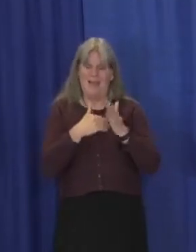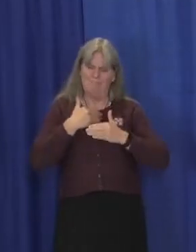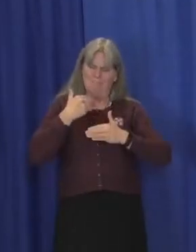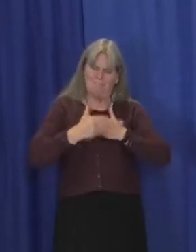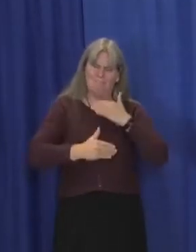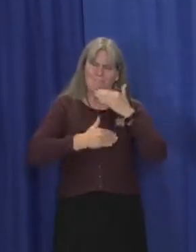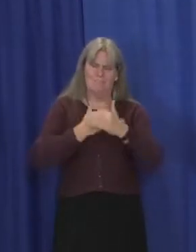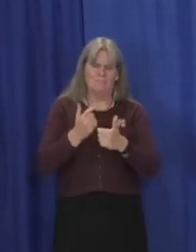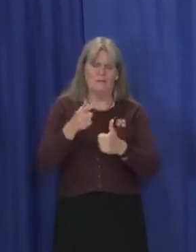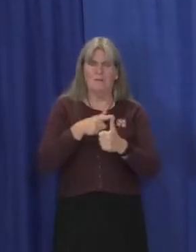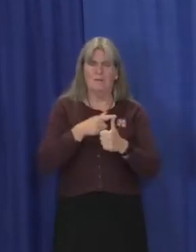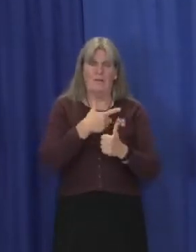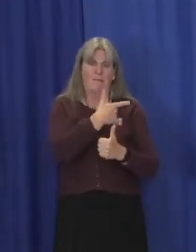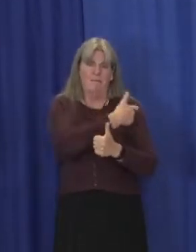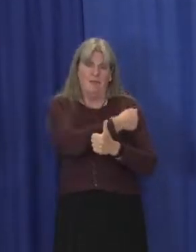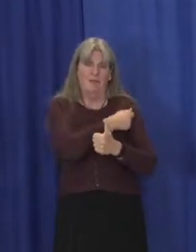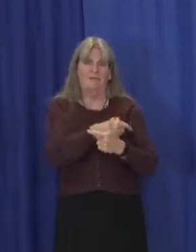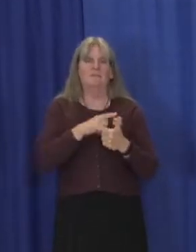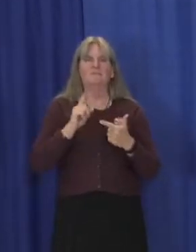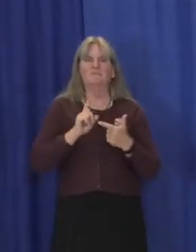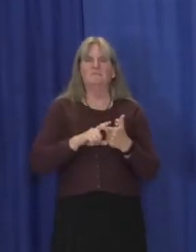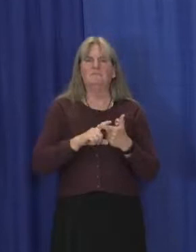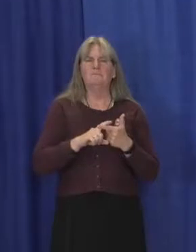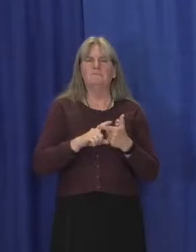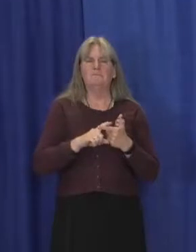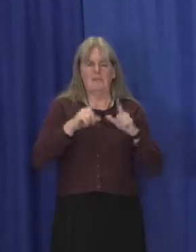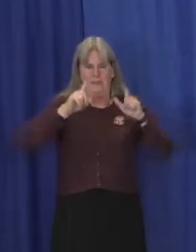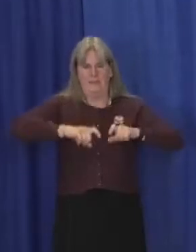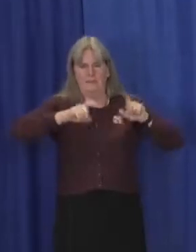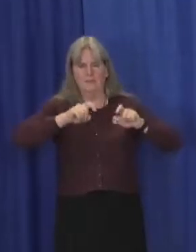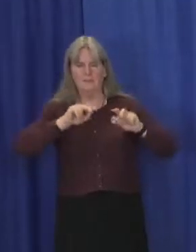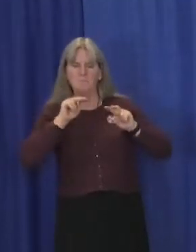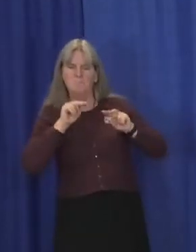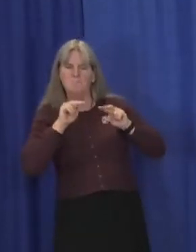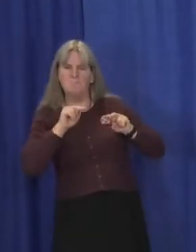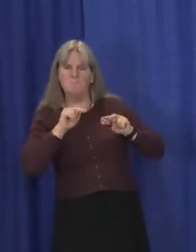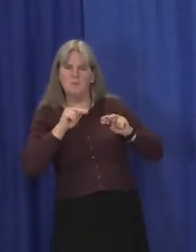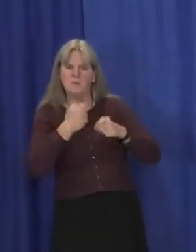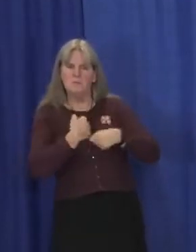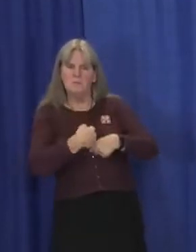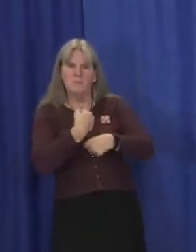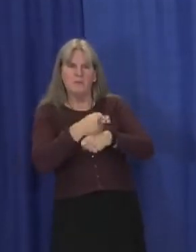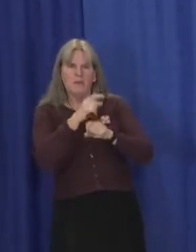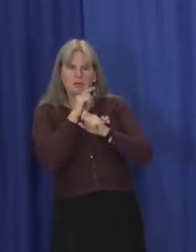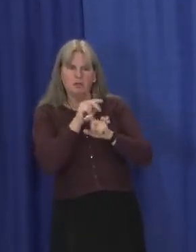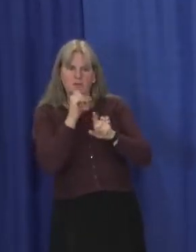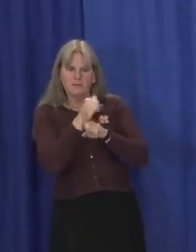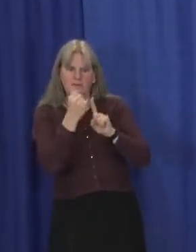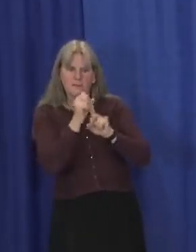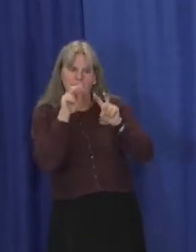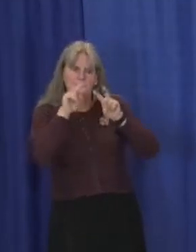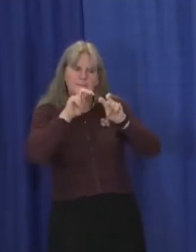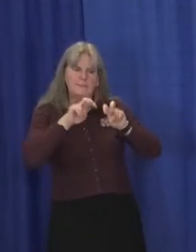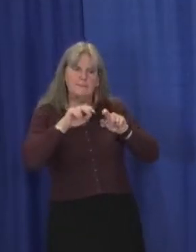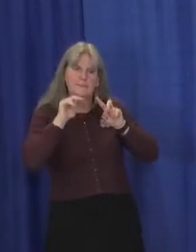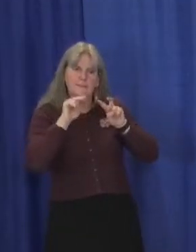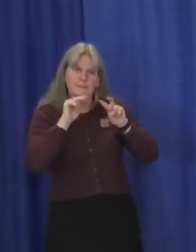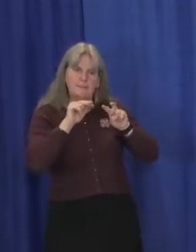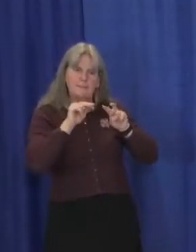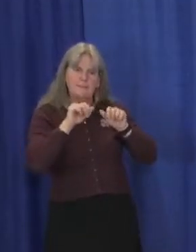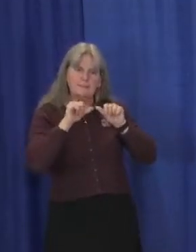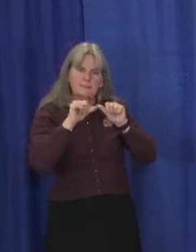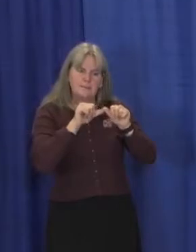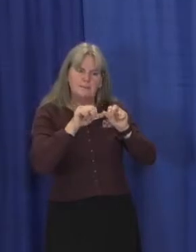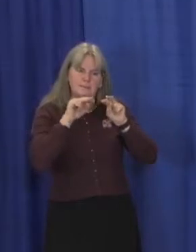these include vaccinations, testing and surveillance to ensure that we're following our situation closely and